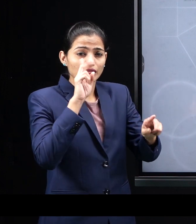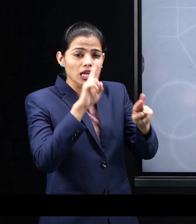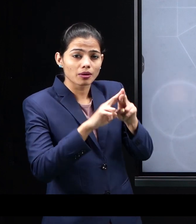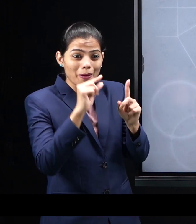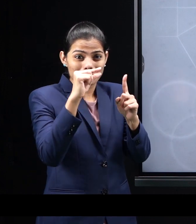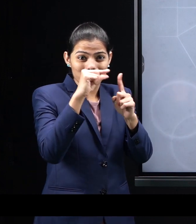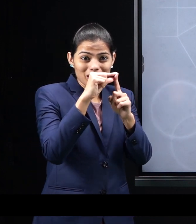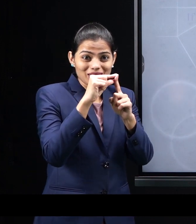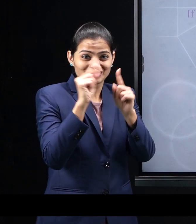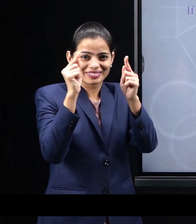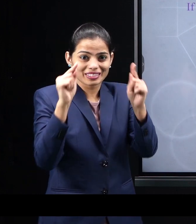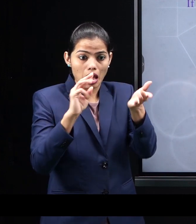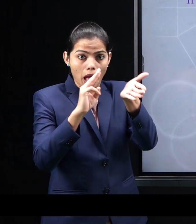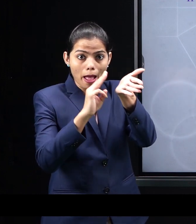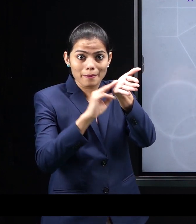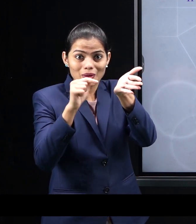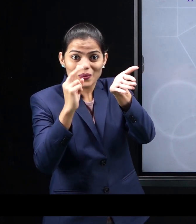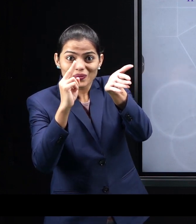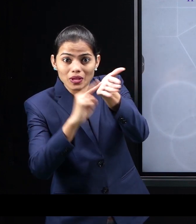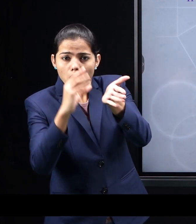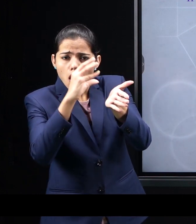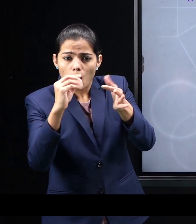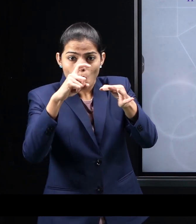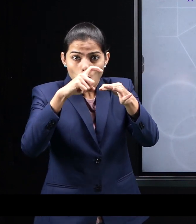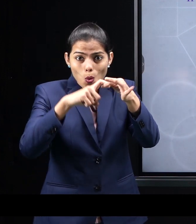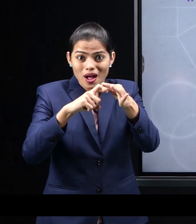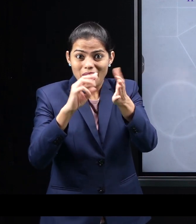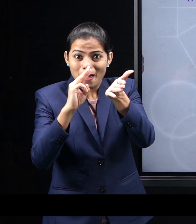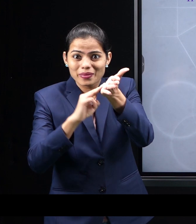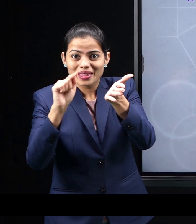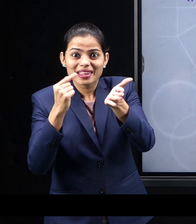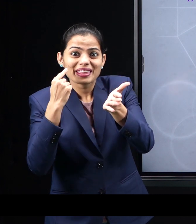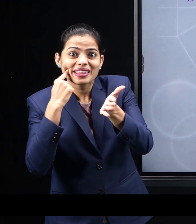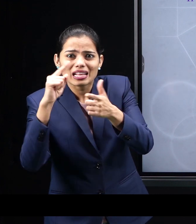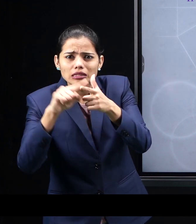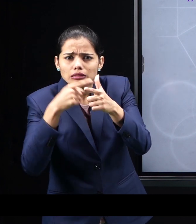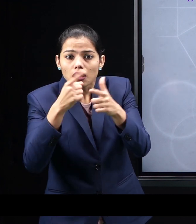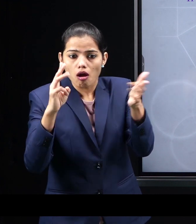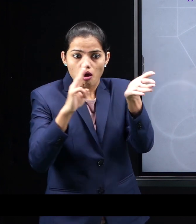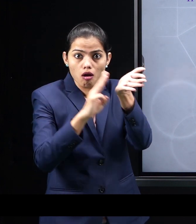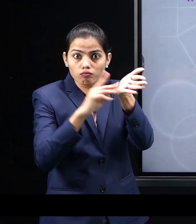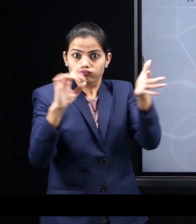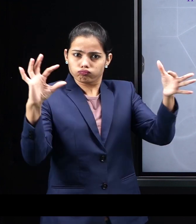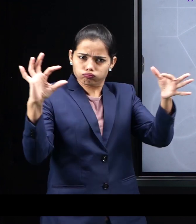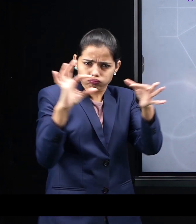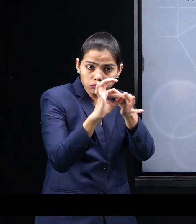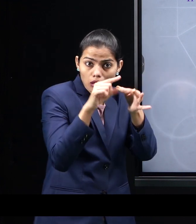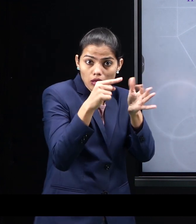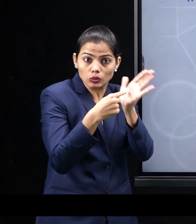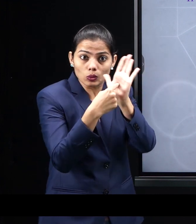Example, if P is equal to M, N and Q is equal to M, I,